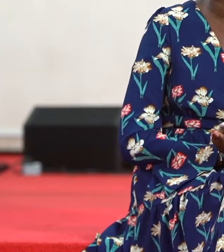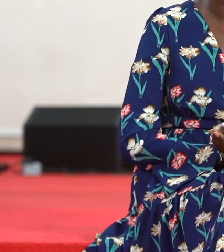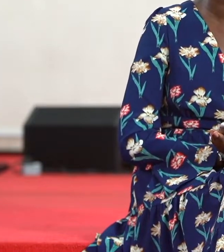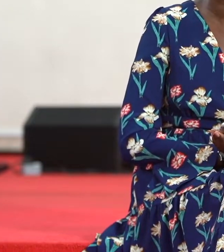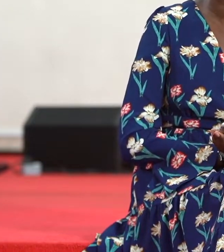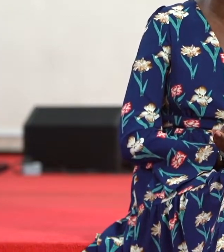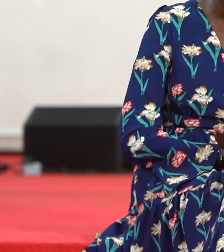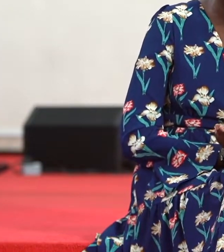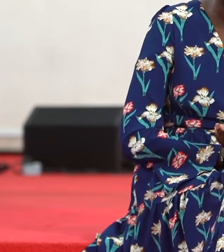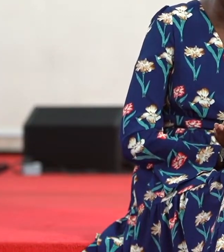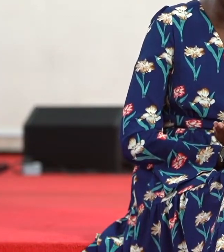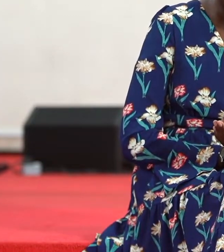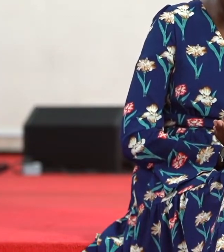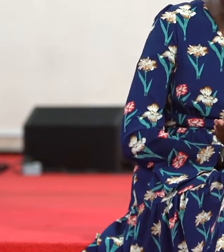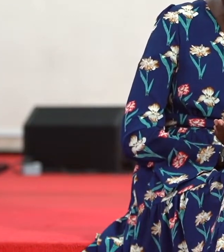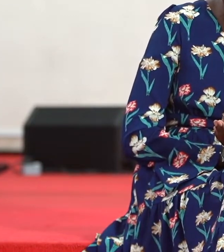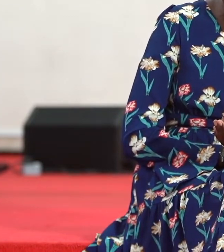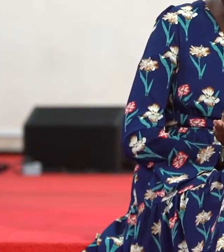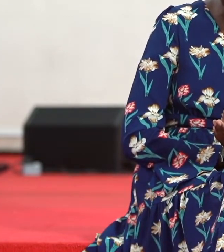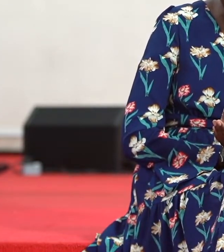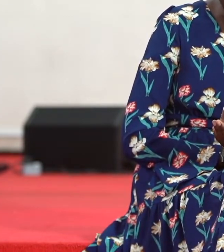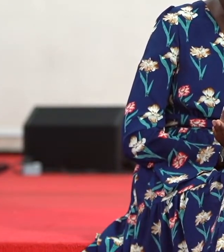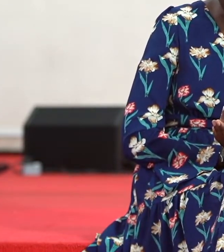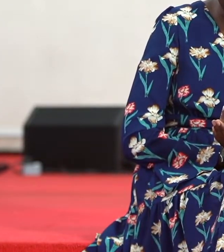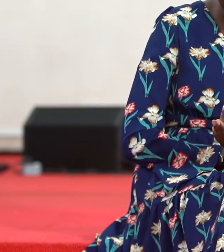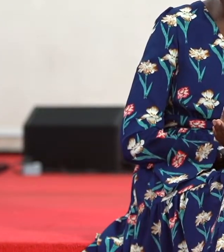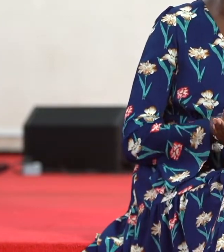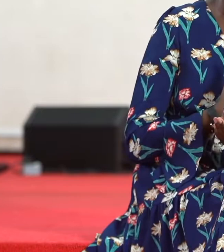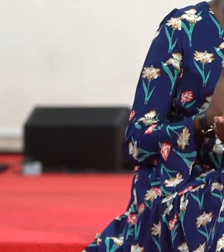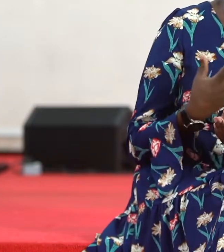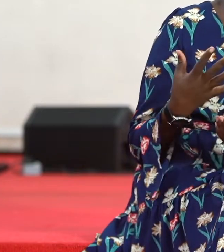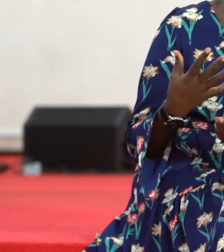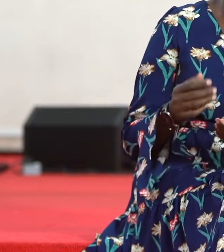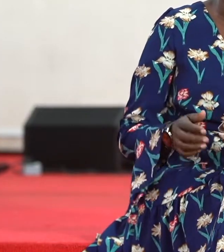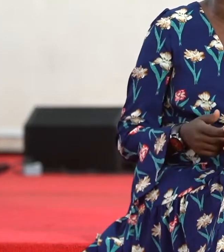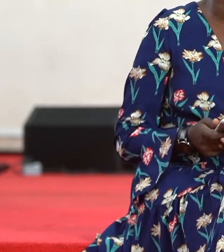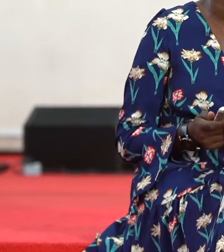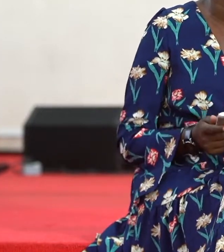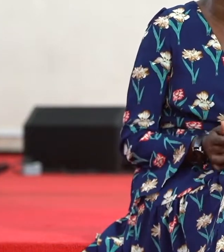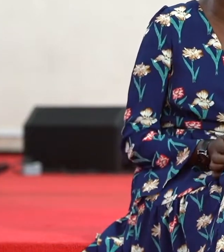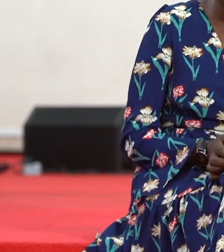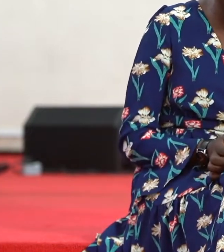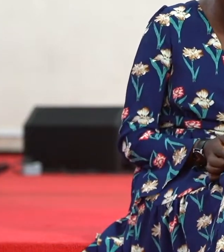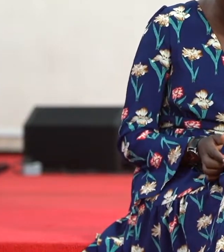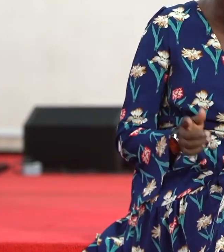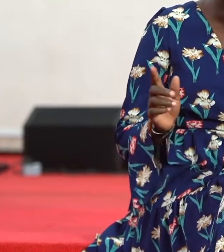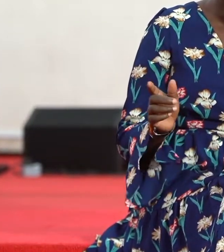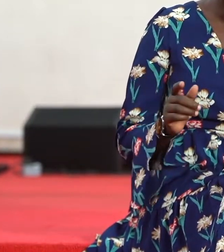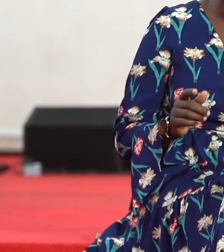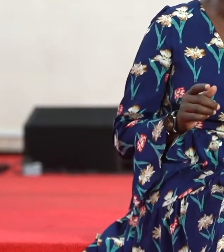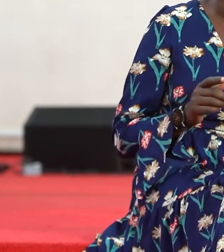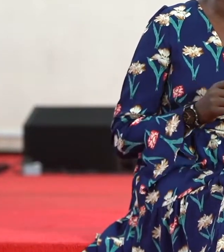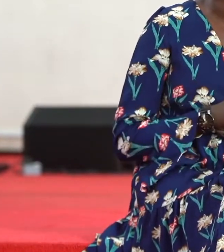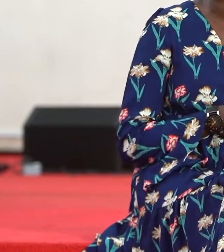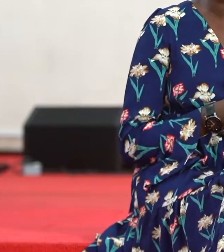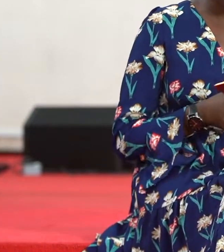God has given us. And I want us to look at some of the incredible blessings that God has given us. And I